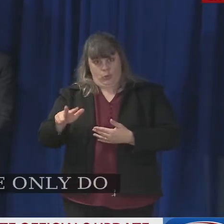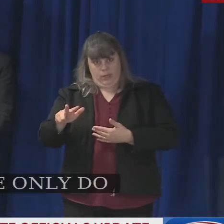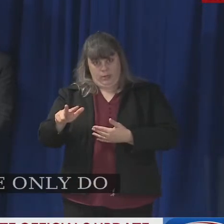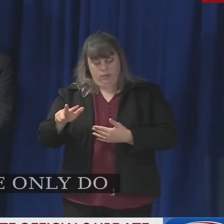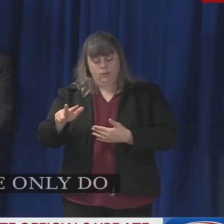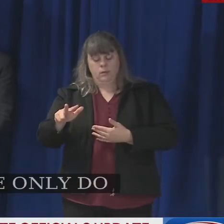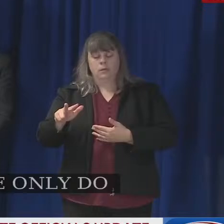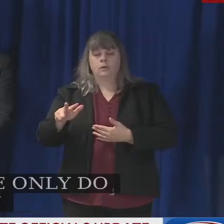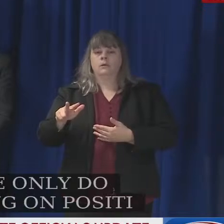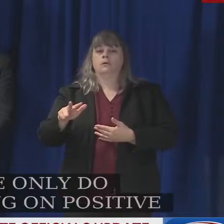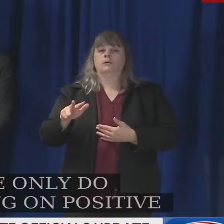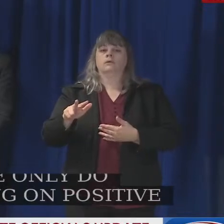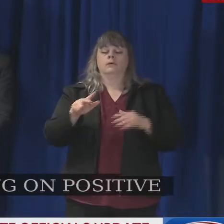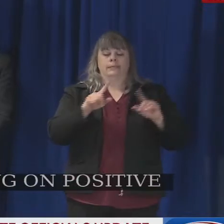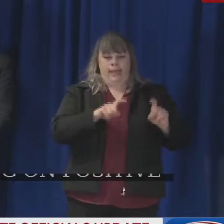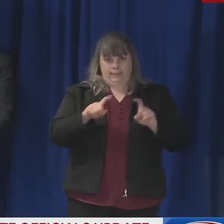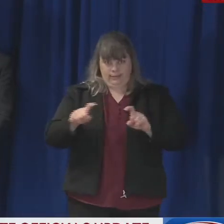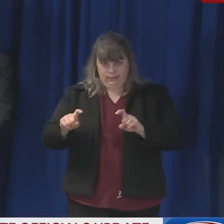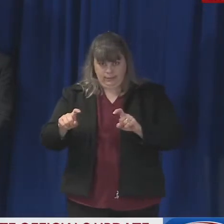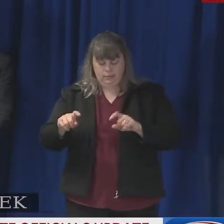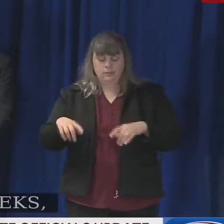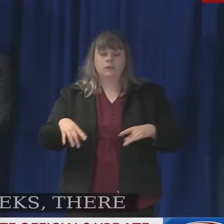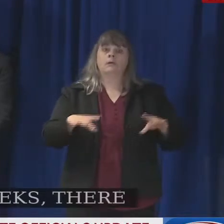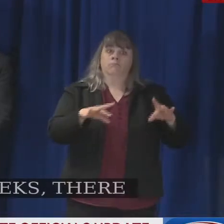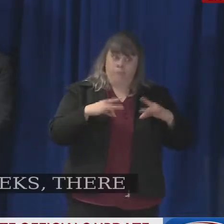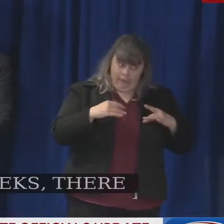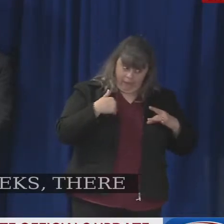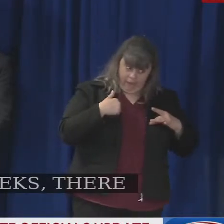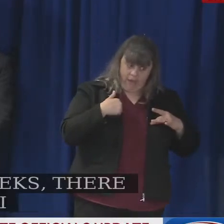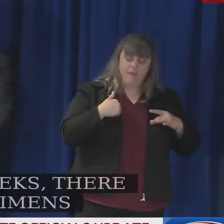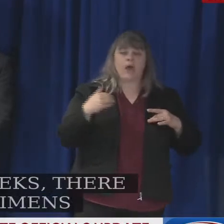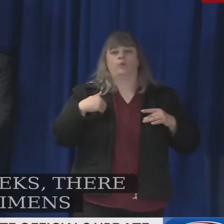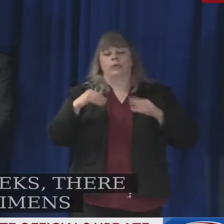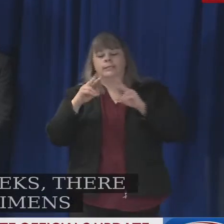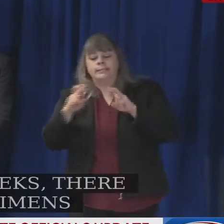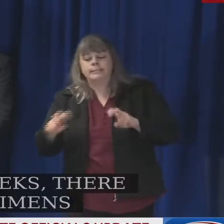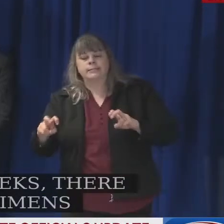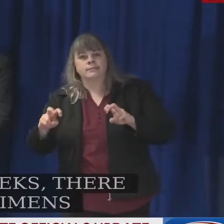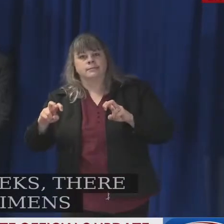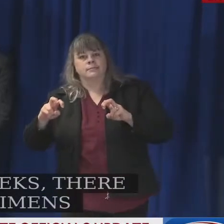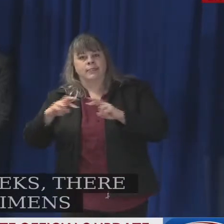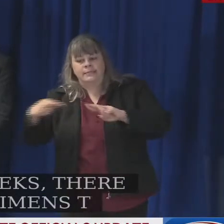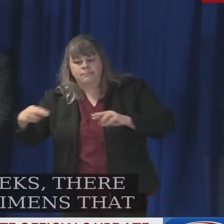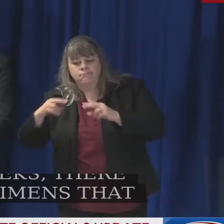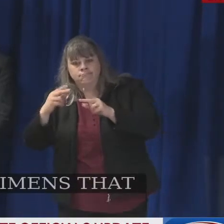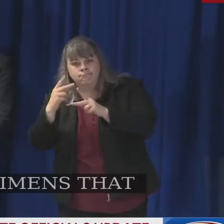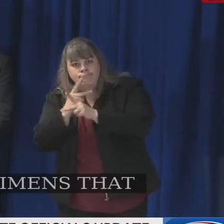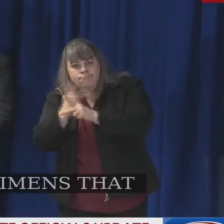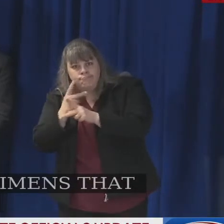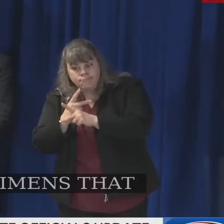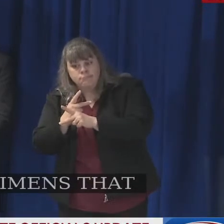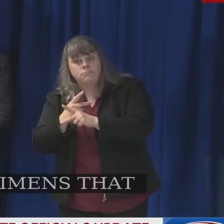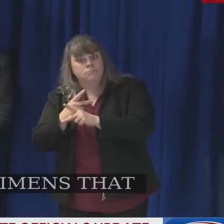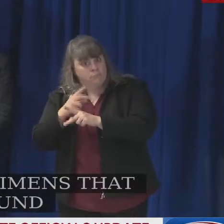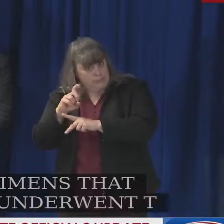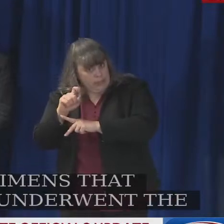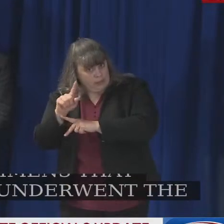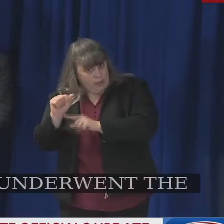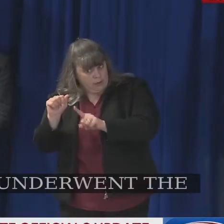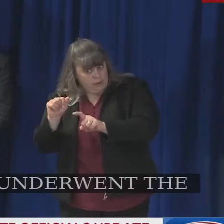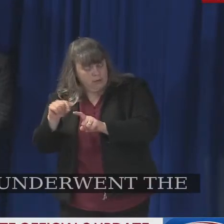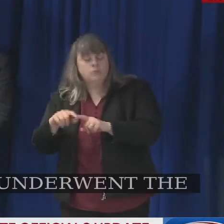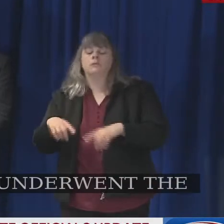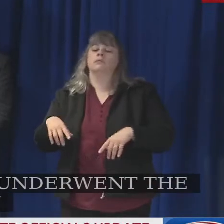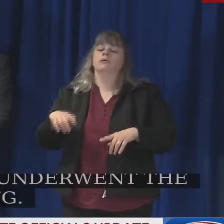specimens that were positive and underwent the genetic sequencing. About 12%